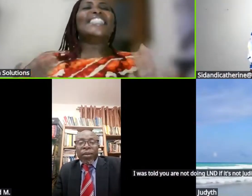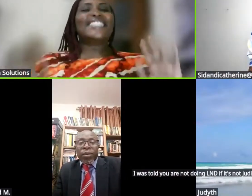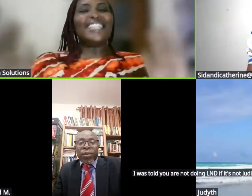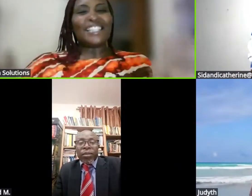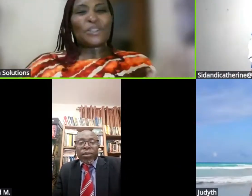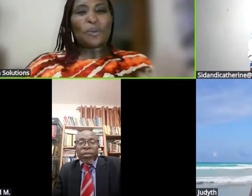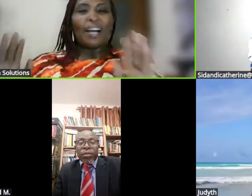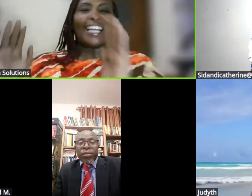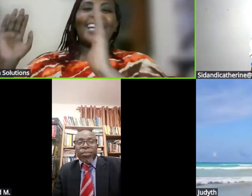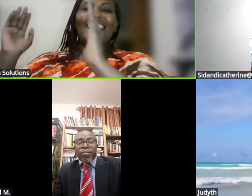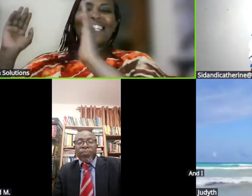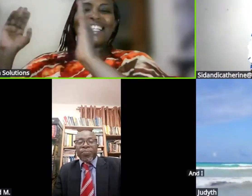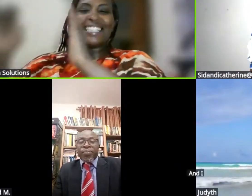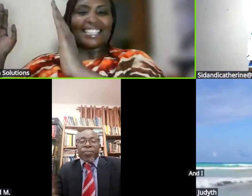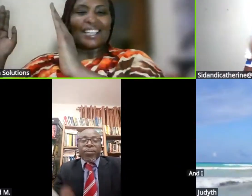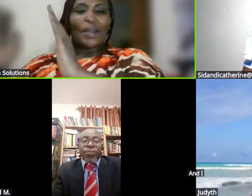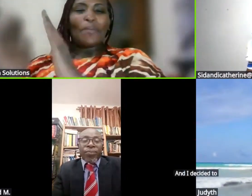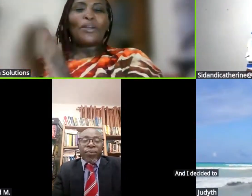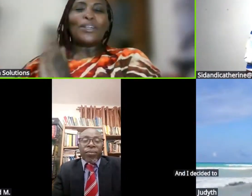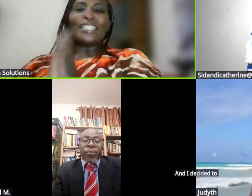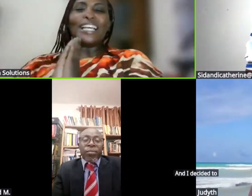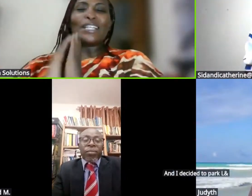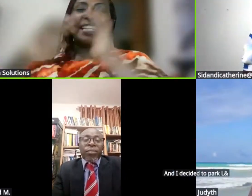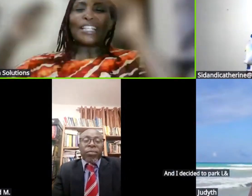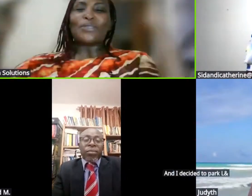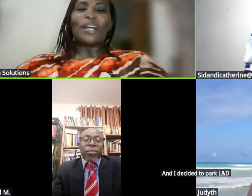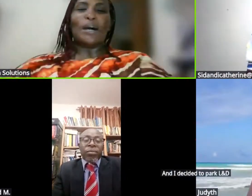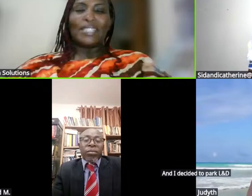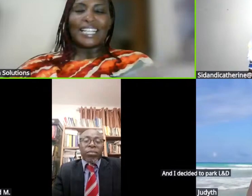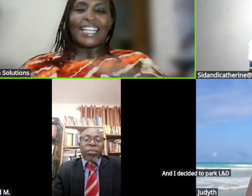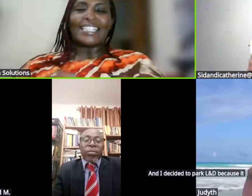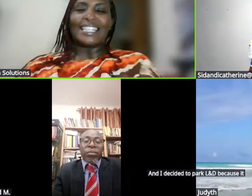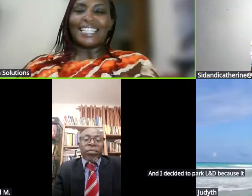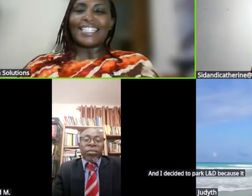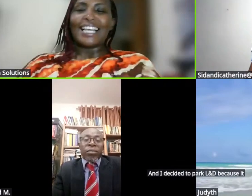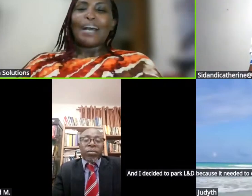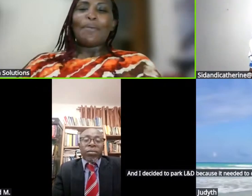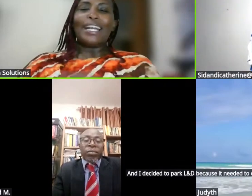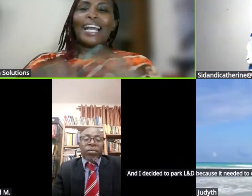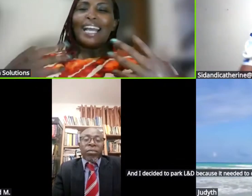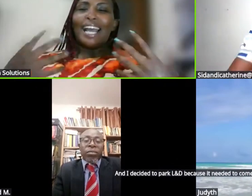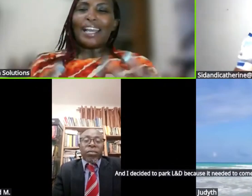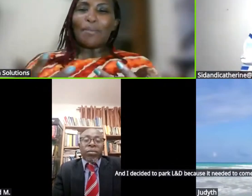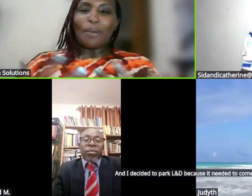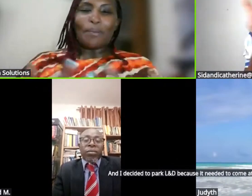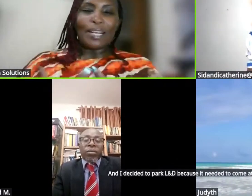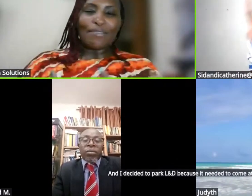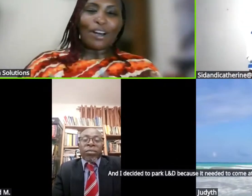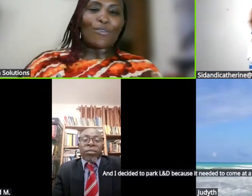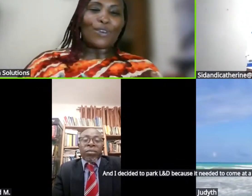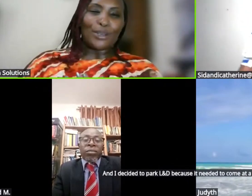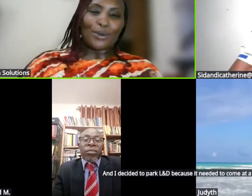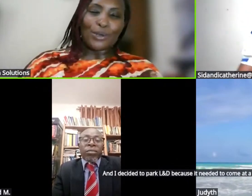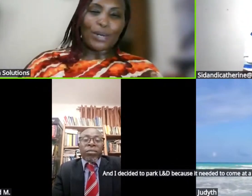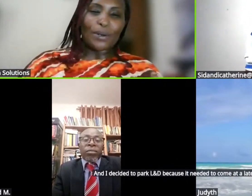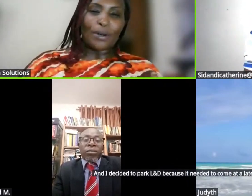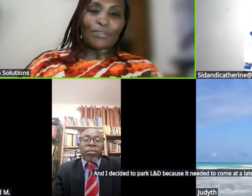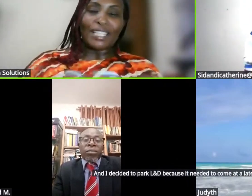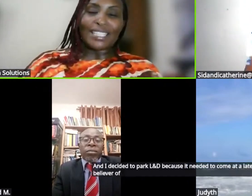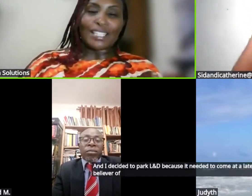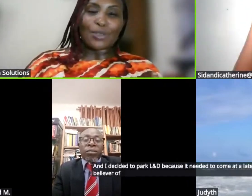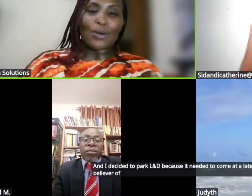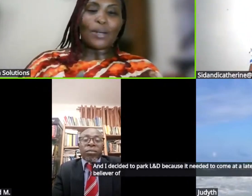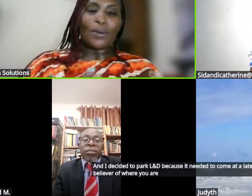And I decided to pack L&D because it needed to come at a later date. But I am a believer of where you are,